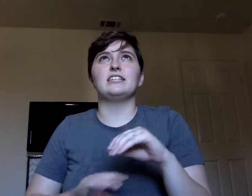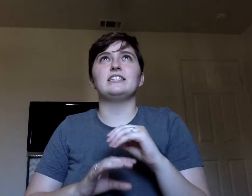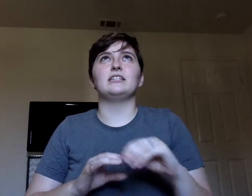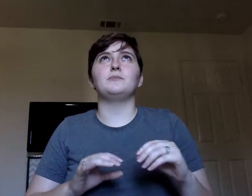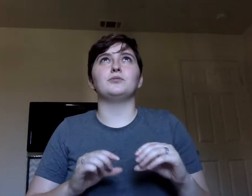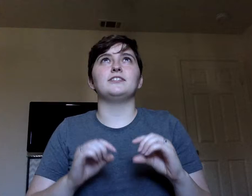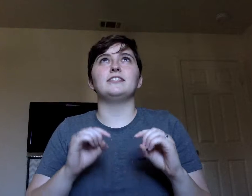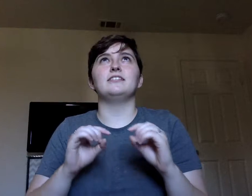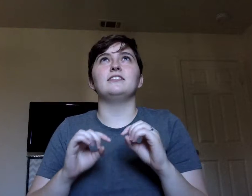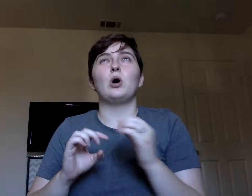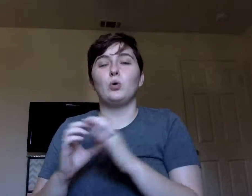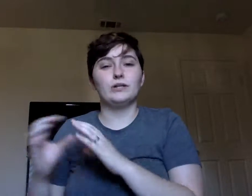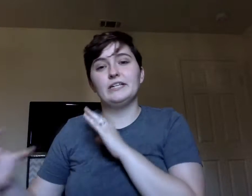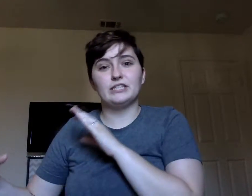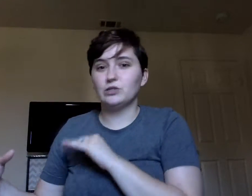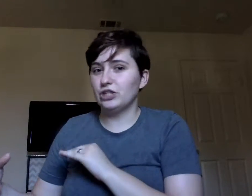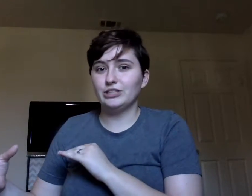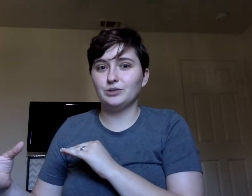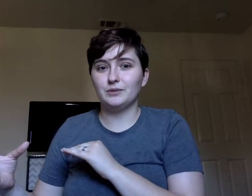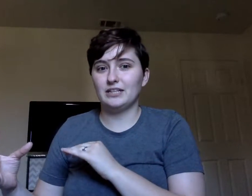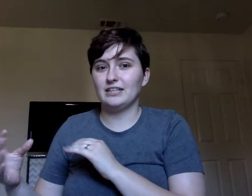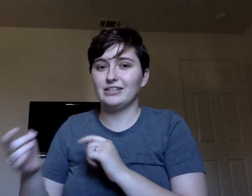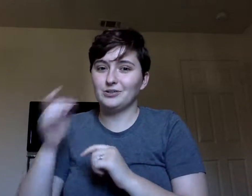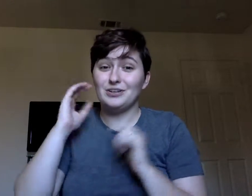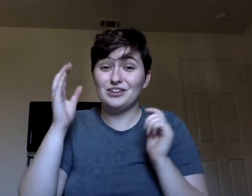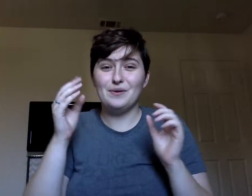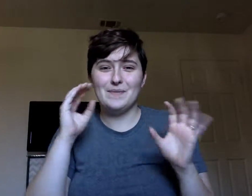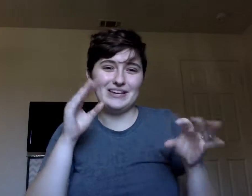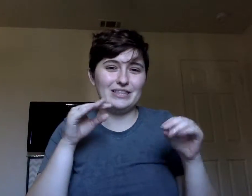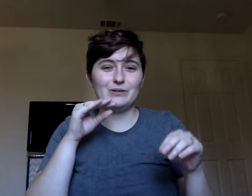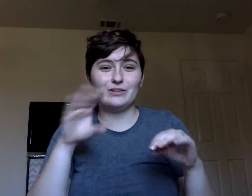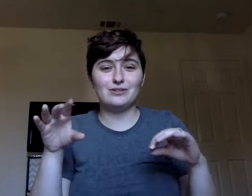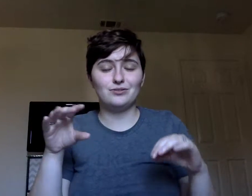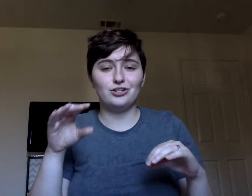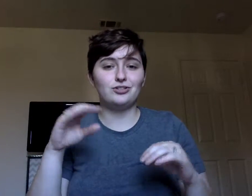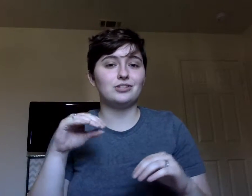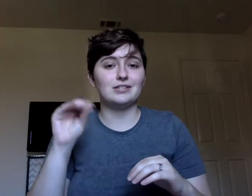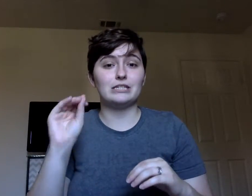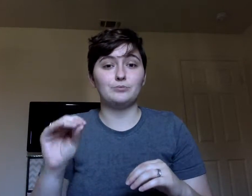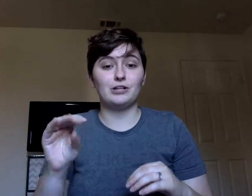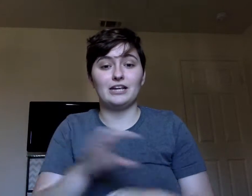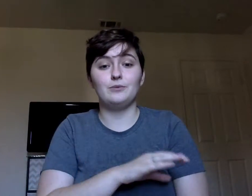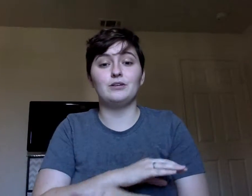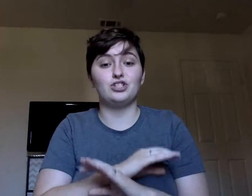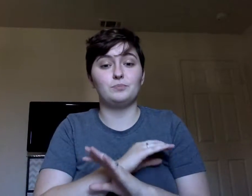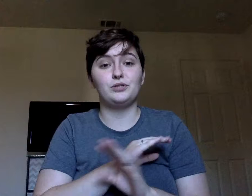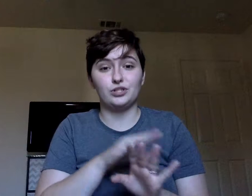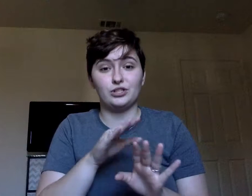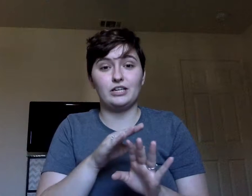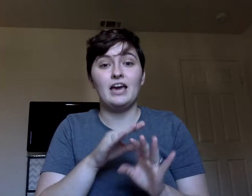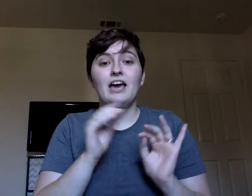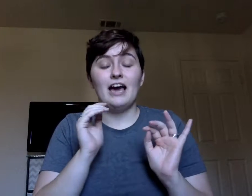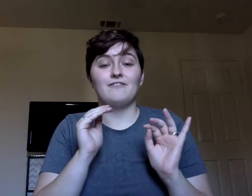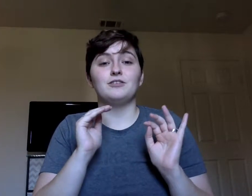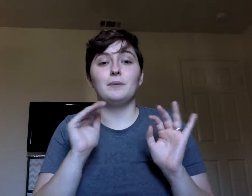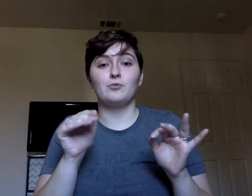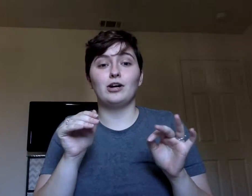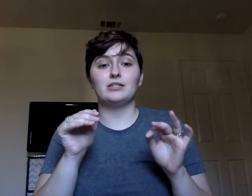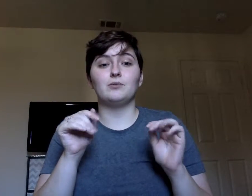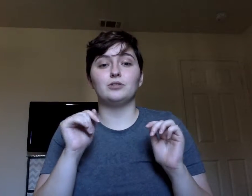these syllables didn't hold any association with anything, so he could make those associations in his brain, that he would just purely have to memorize it, which